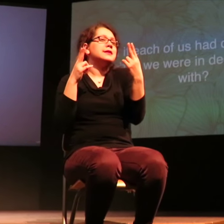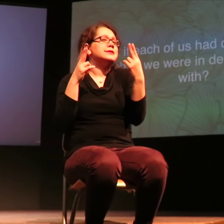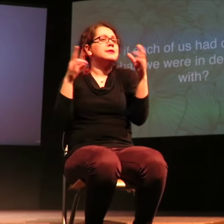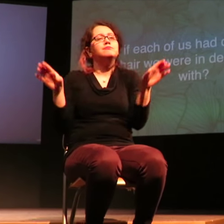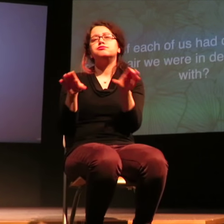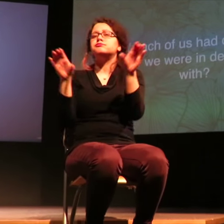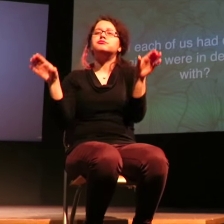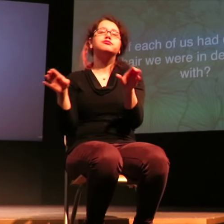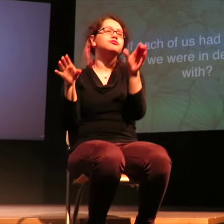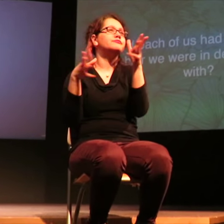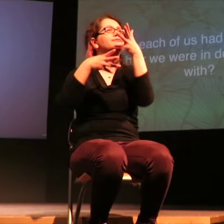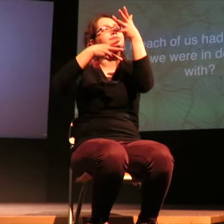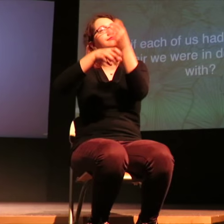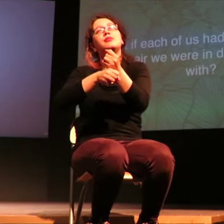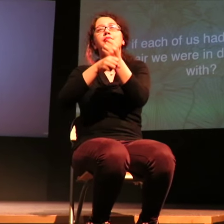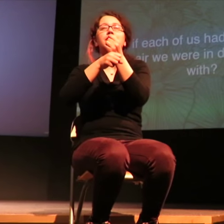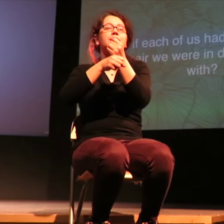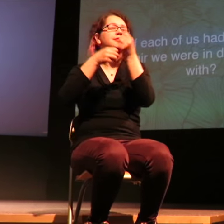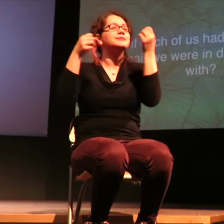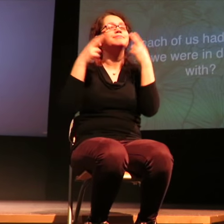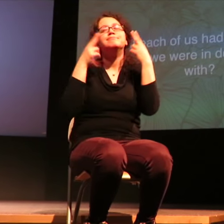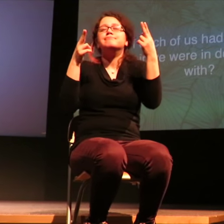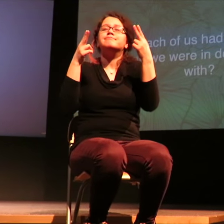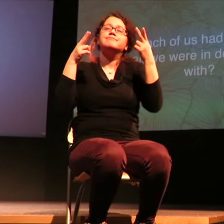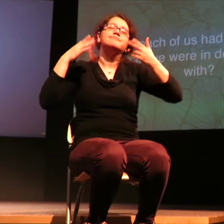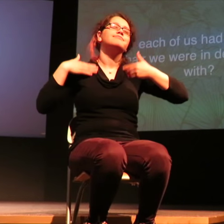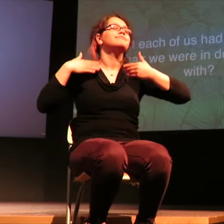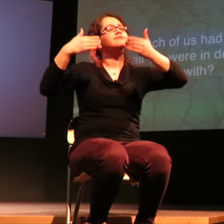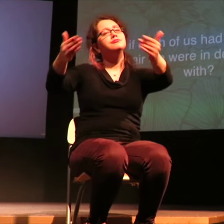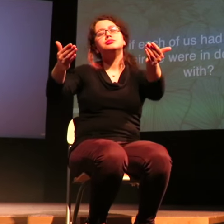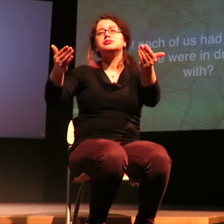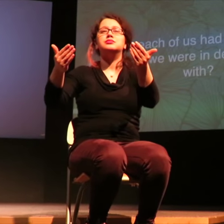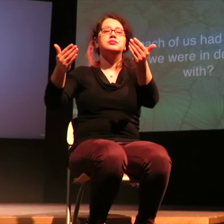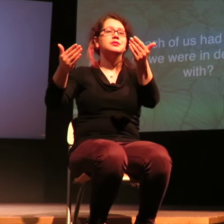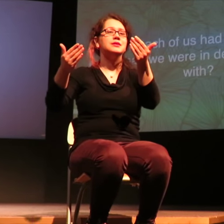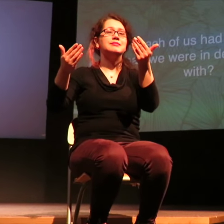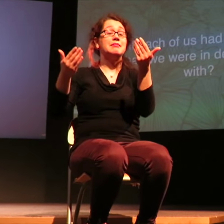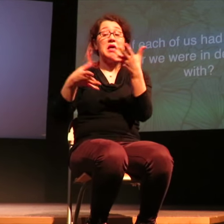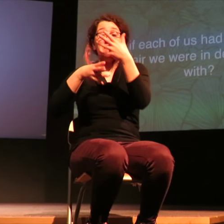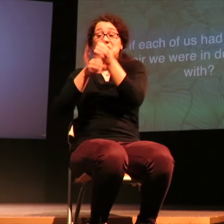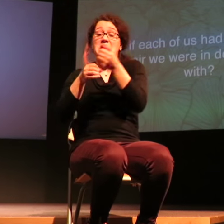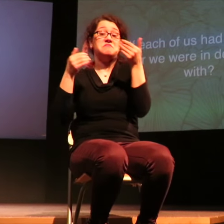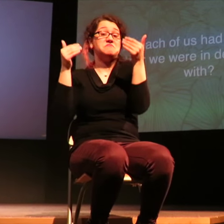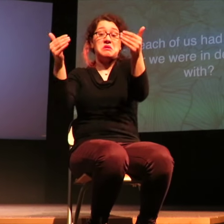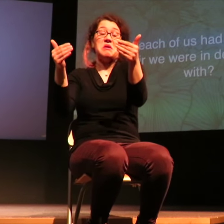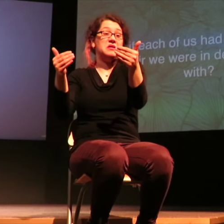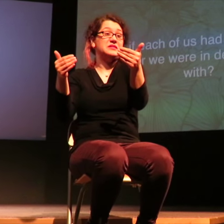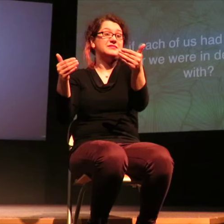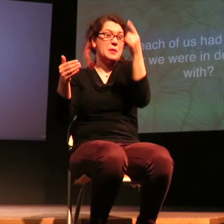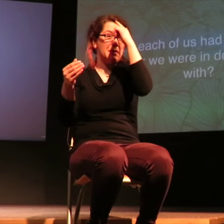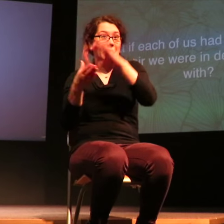innocent whimsical faith, that they have this faith that it's just there and they just believe.